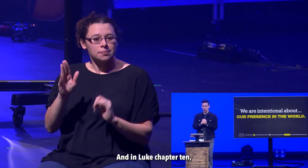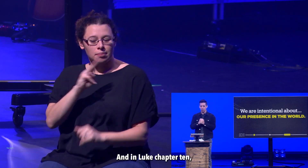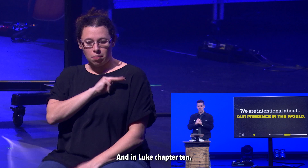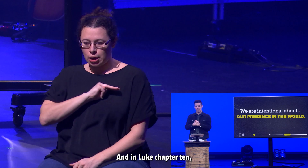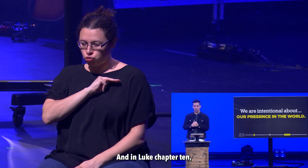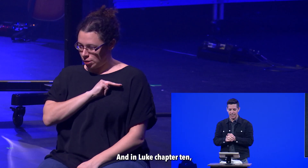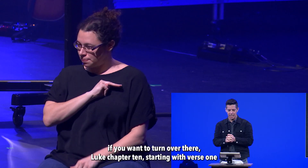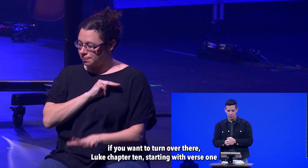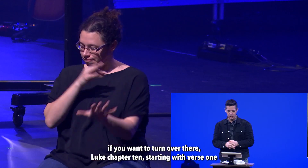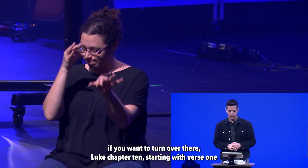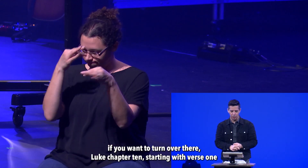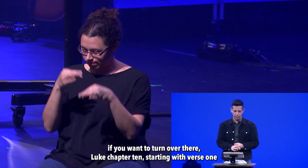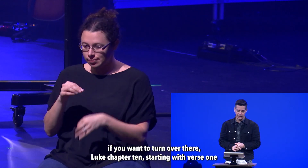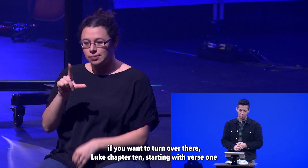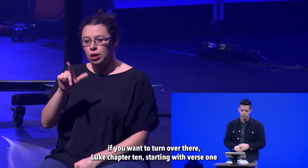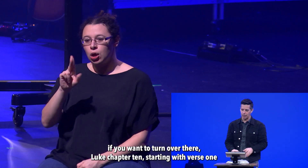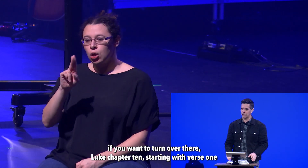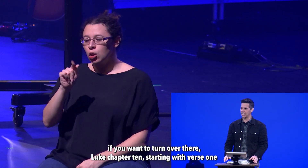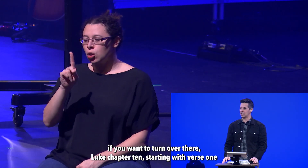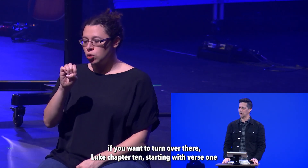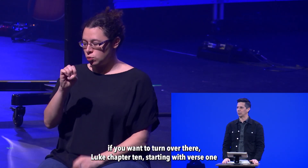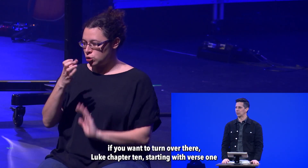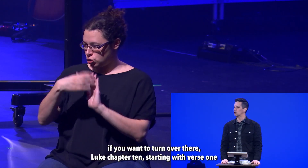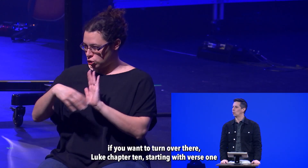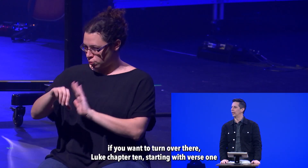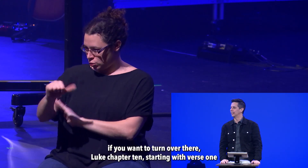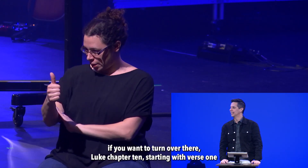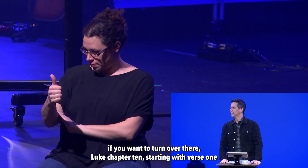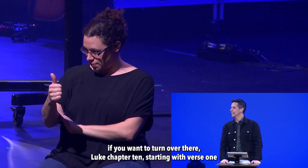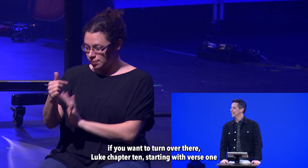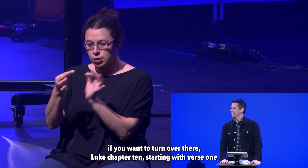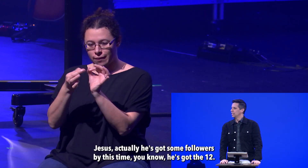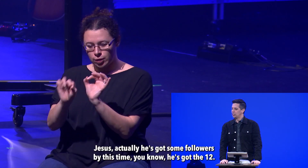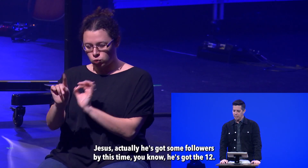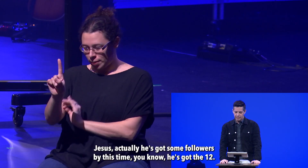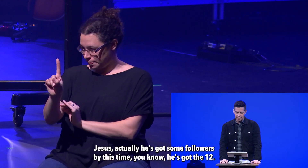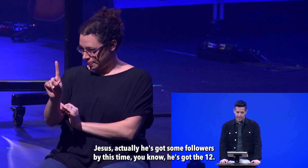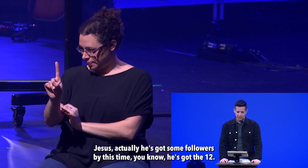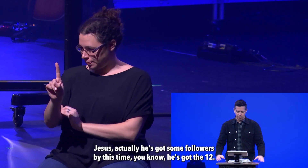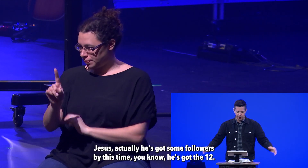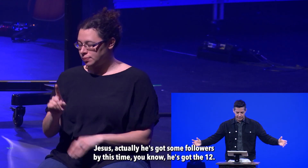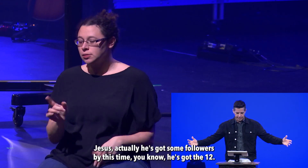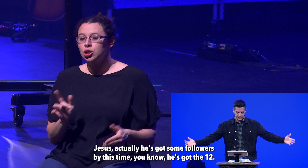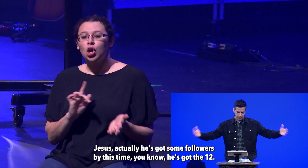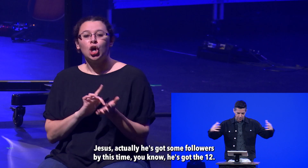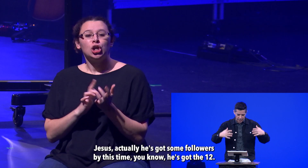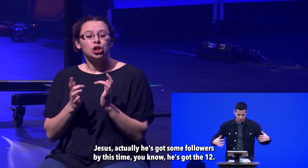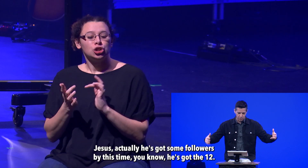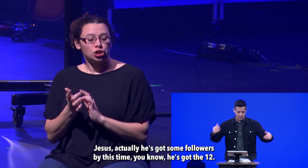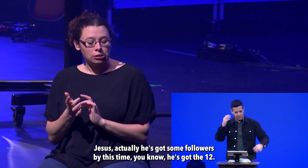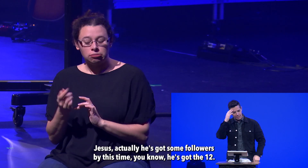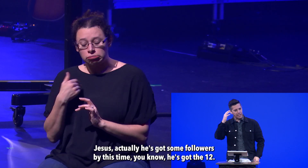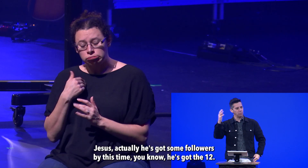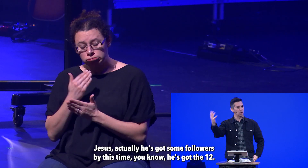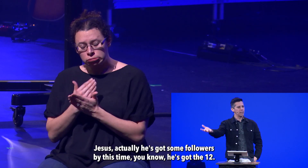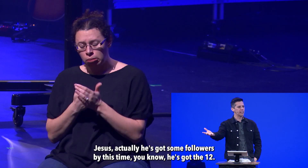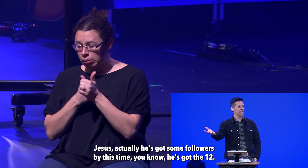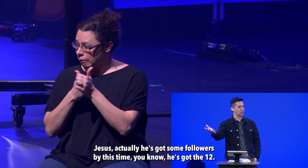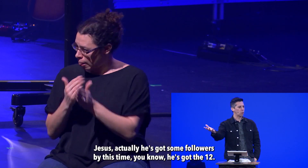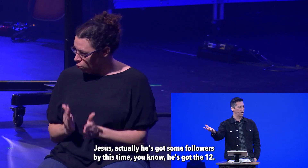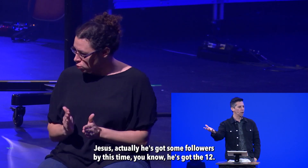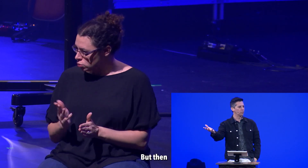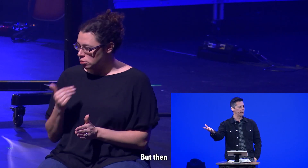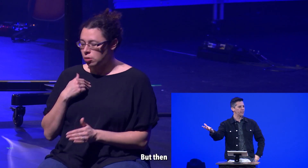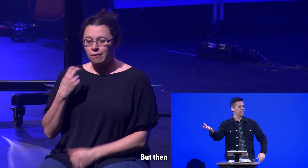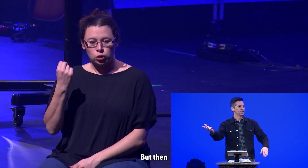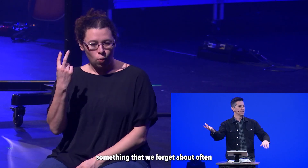in Luke chapter 10, if you want to turn over there, Luke chapter 10, starting with verse 1, Jesus actually, he's got some followers by this time. You know he's got